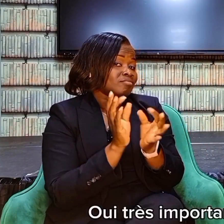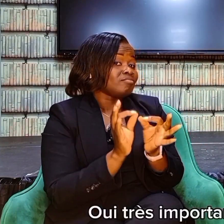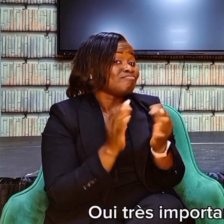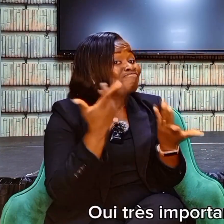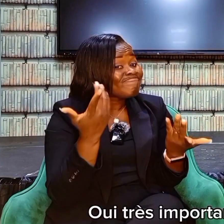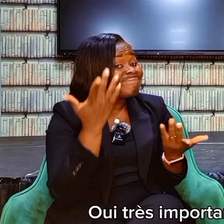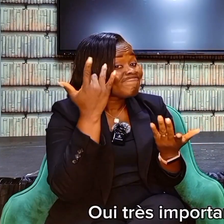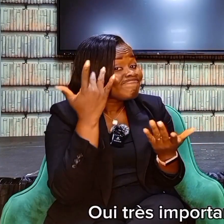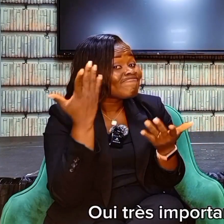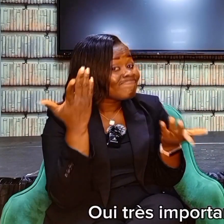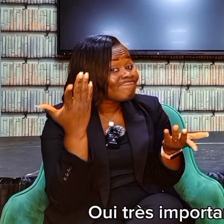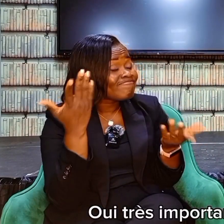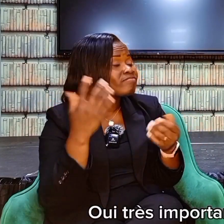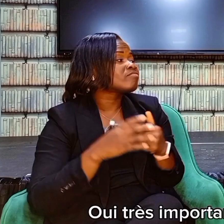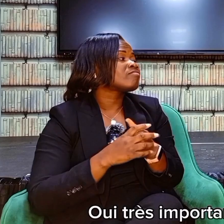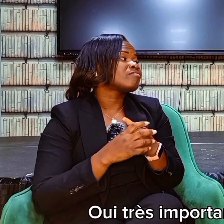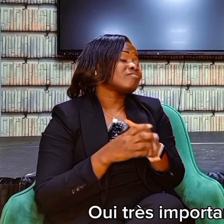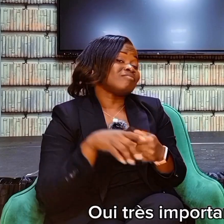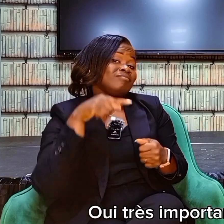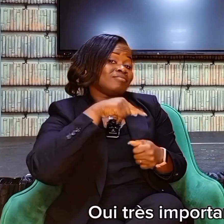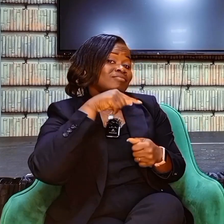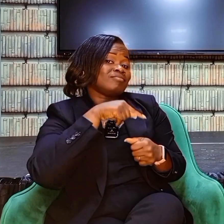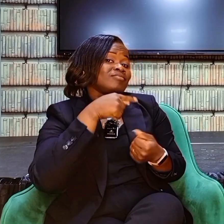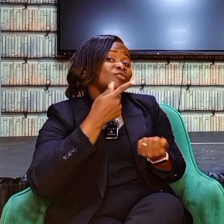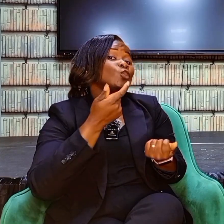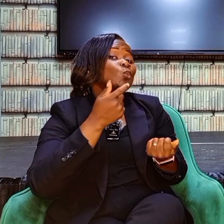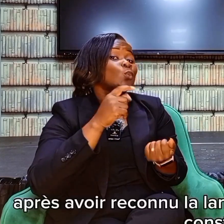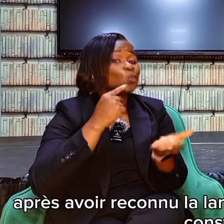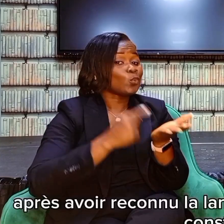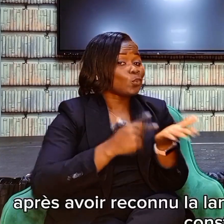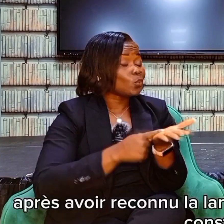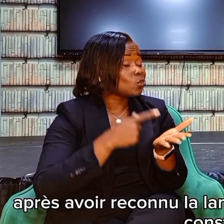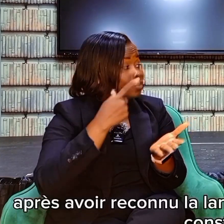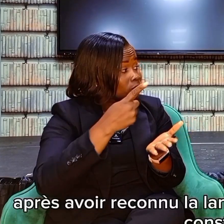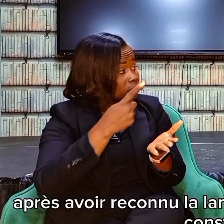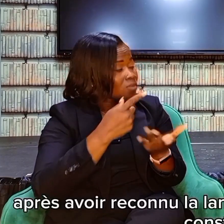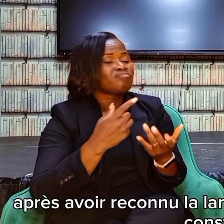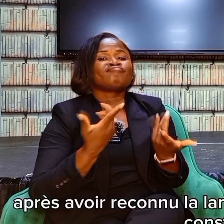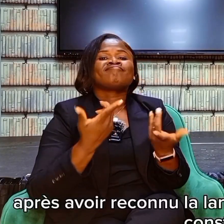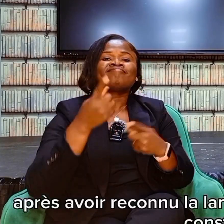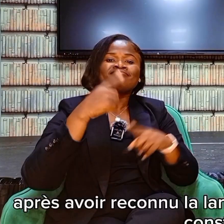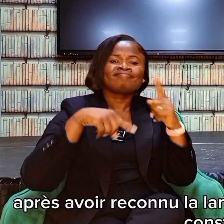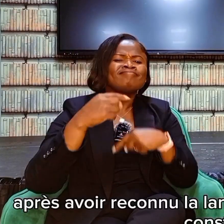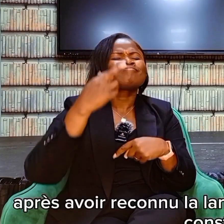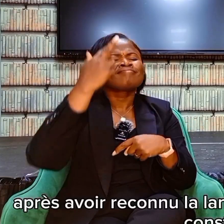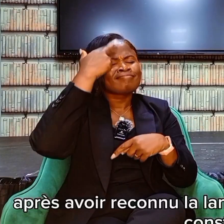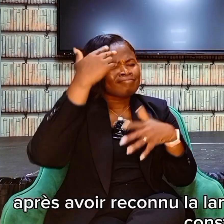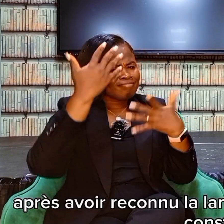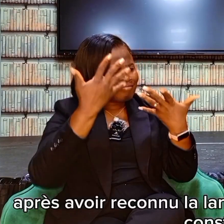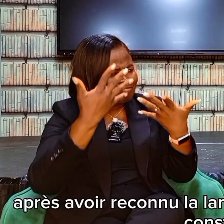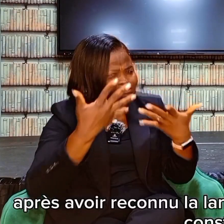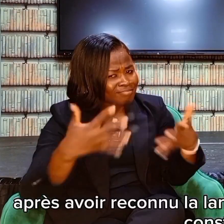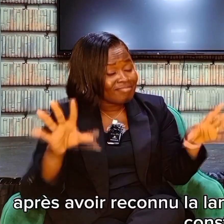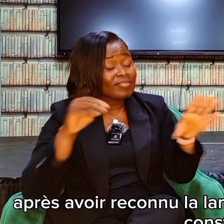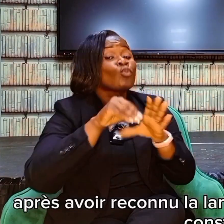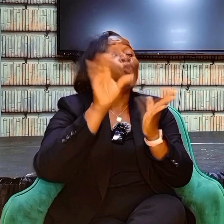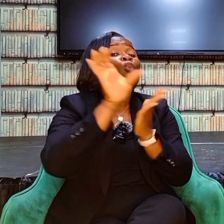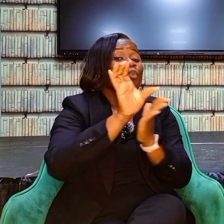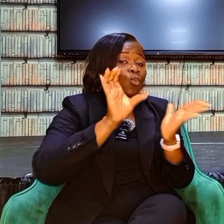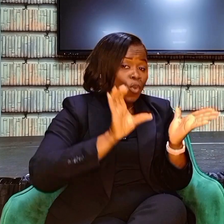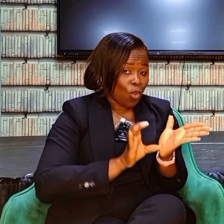because in Uganda, after recognizing sign language in our